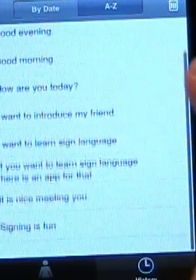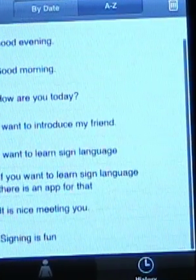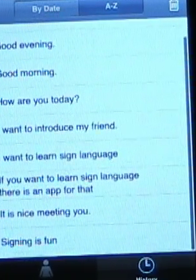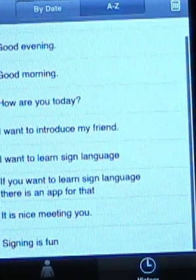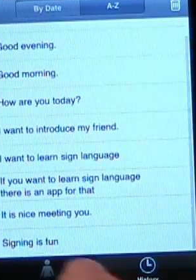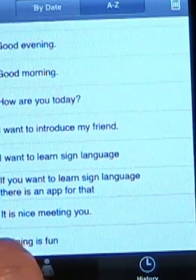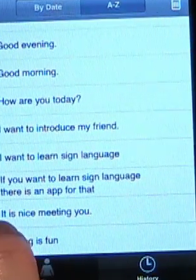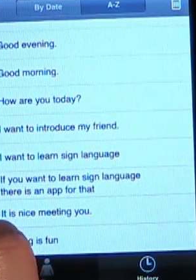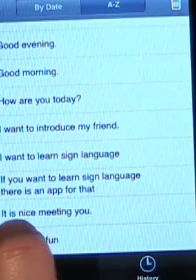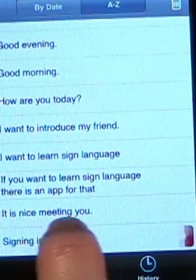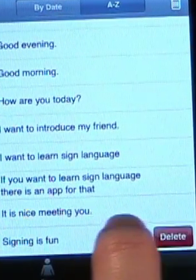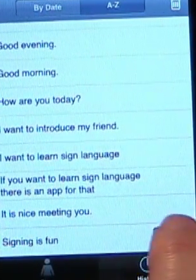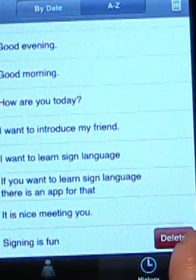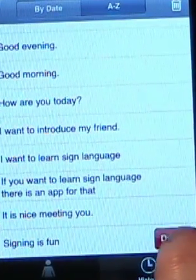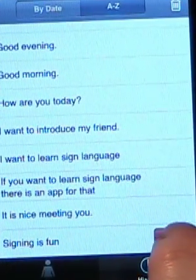can delete whatever you don't want to keep.